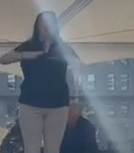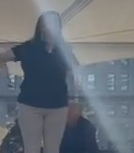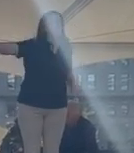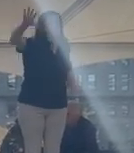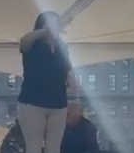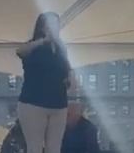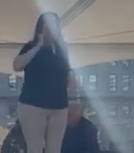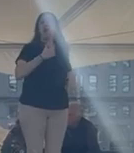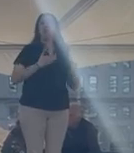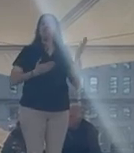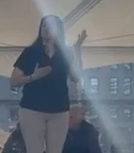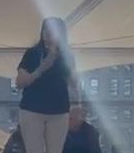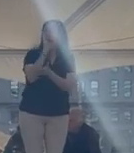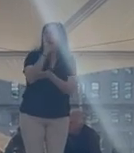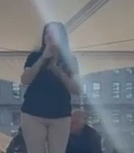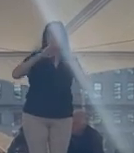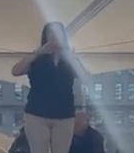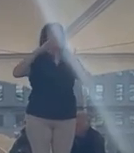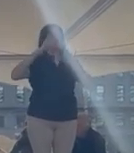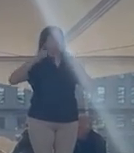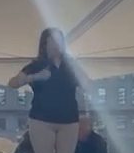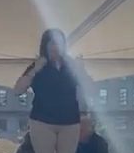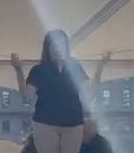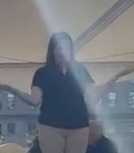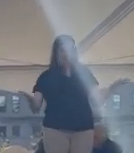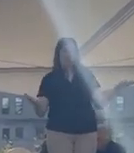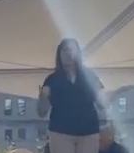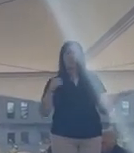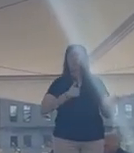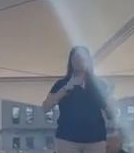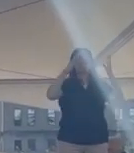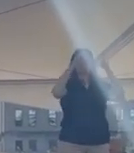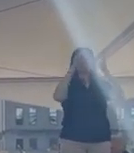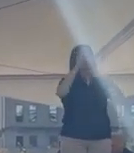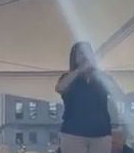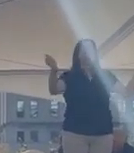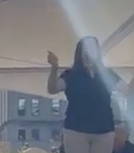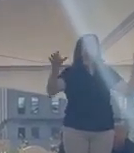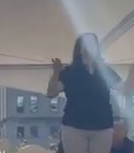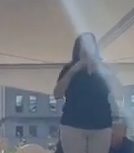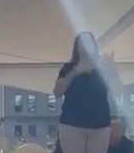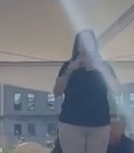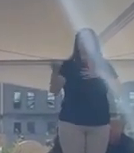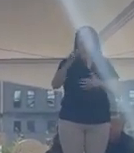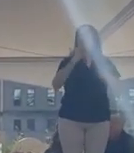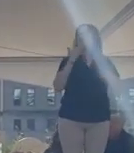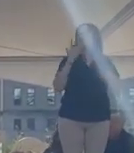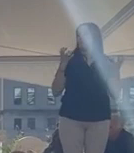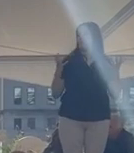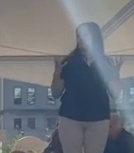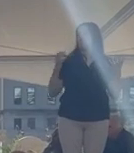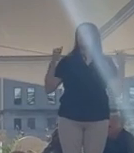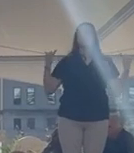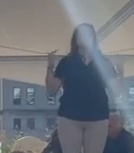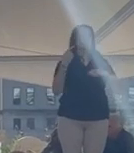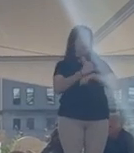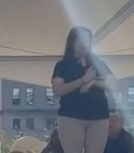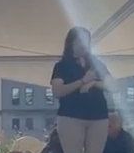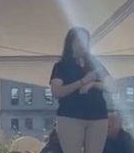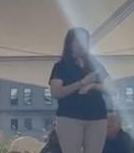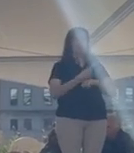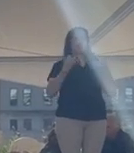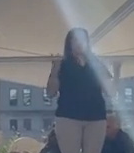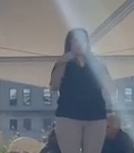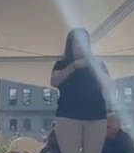it's our right as citizens to have the choice to do whatever we so desire. Today, this month,